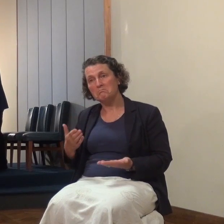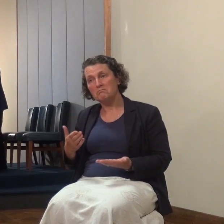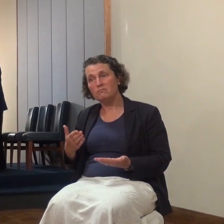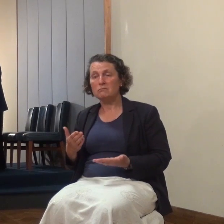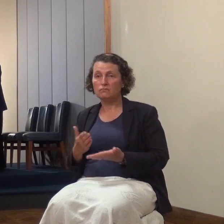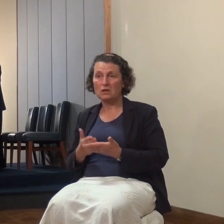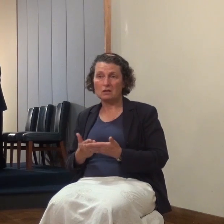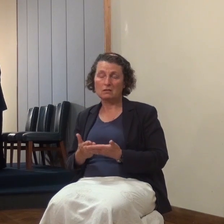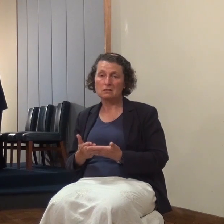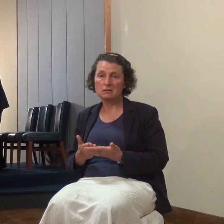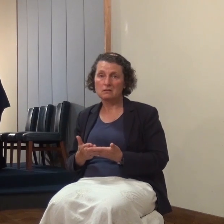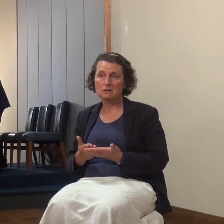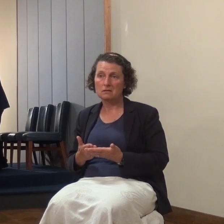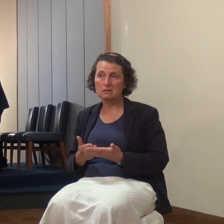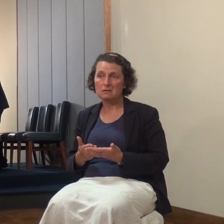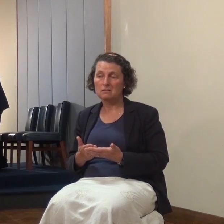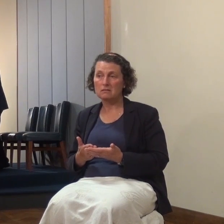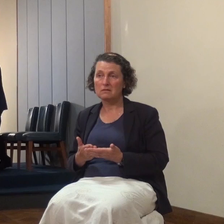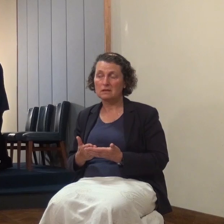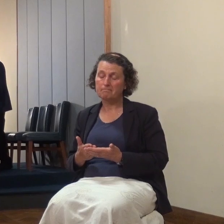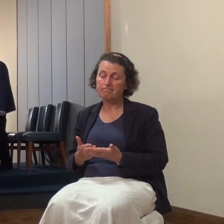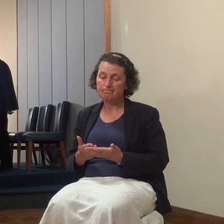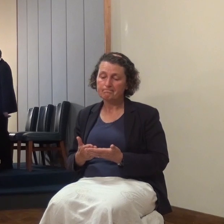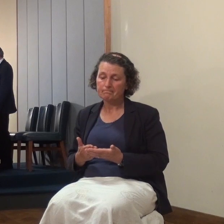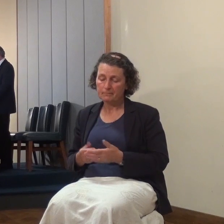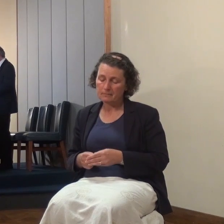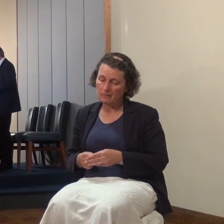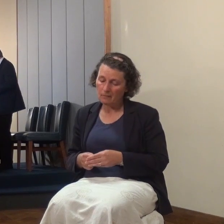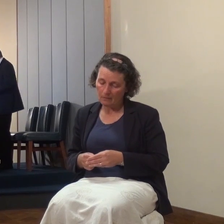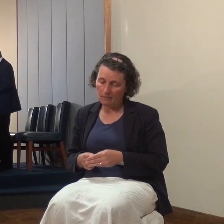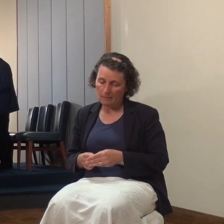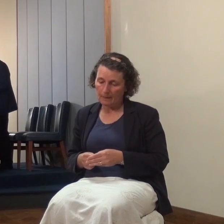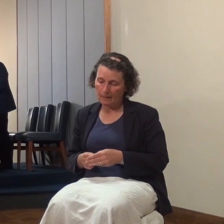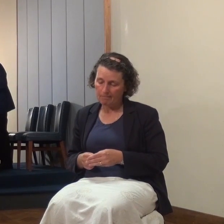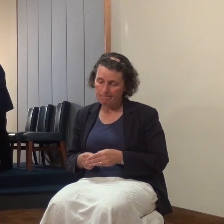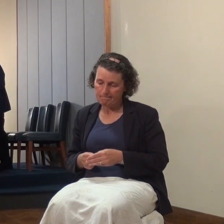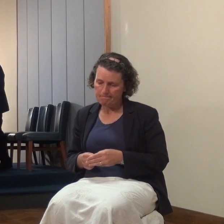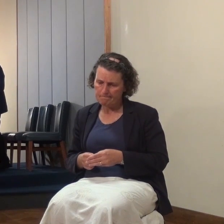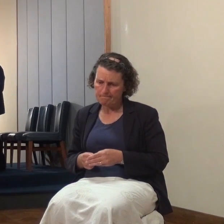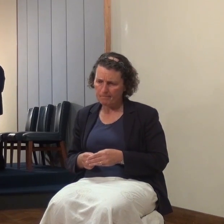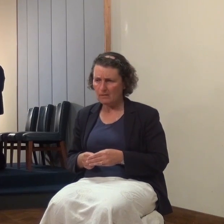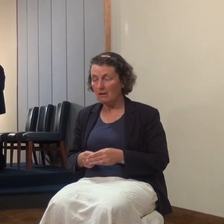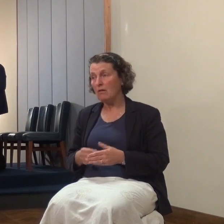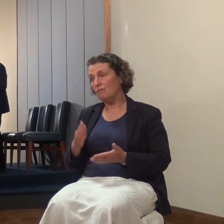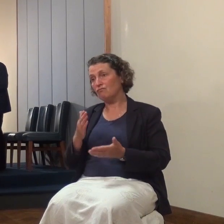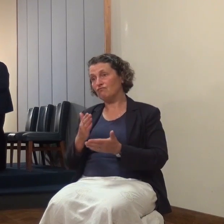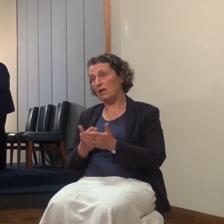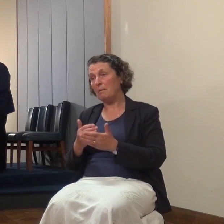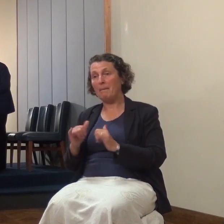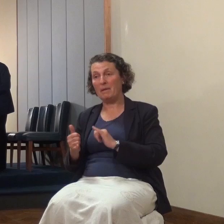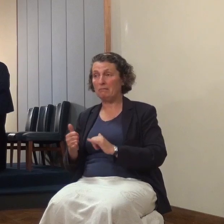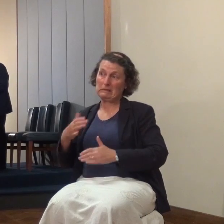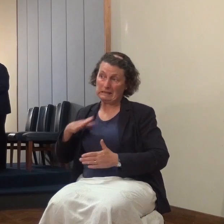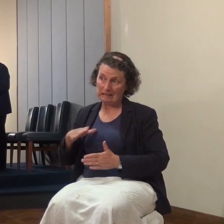unholy, so worldly that we are. Why yes, we can imagine that we'll always need stern discipline and affliction. And